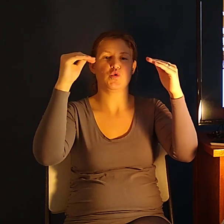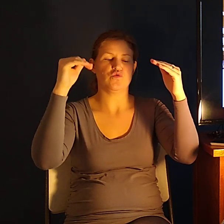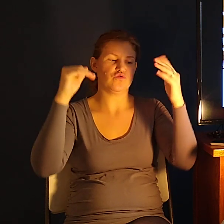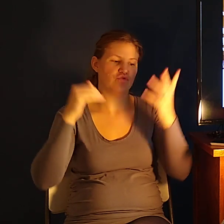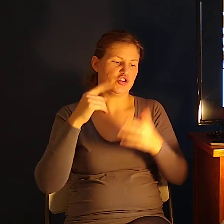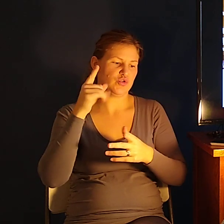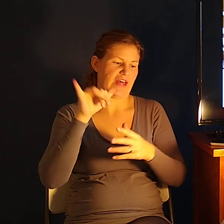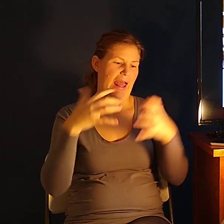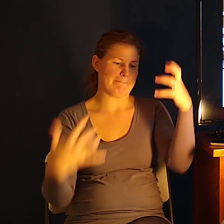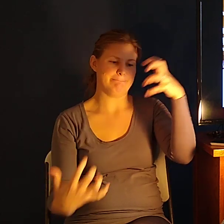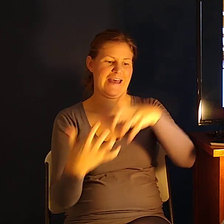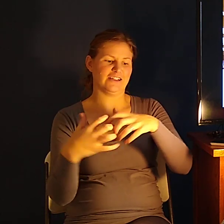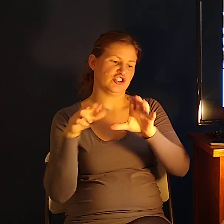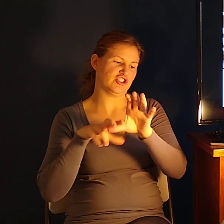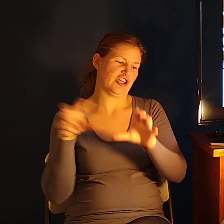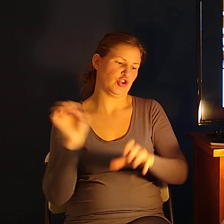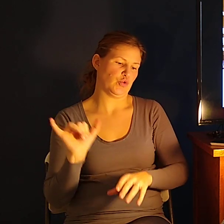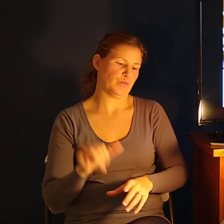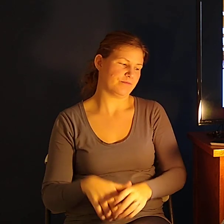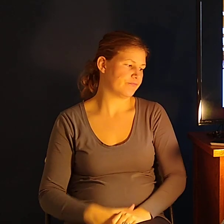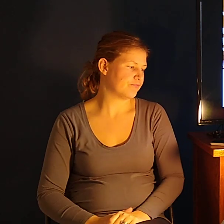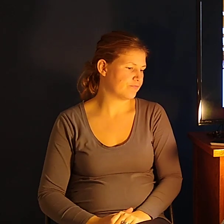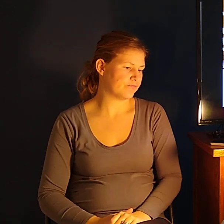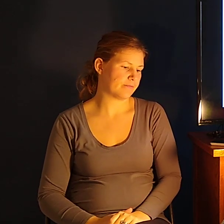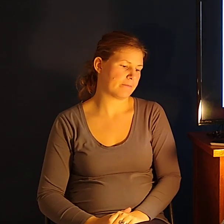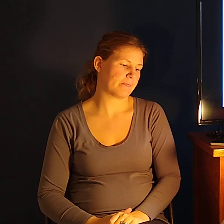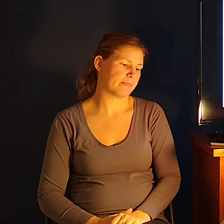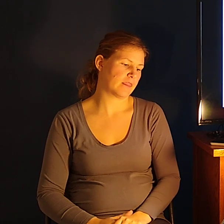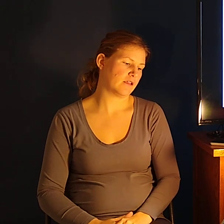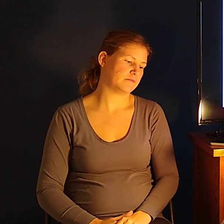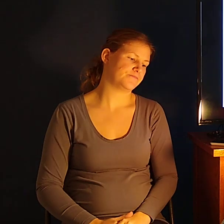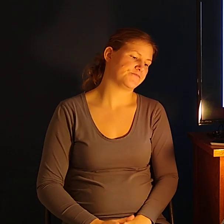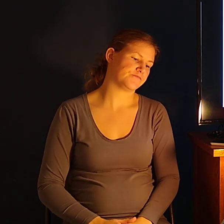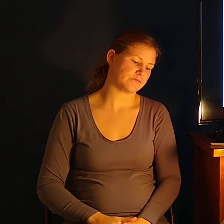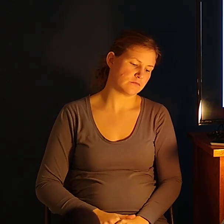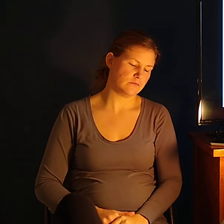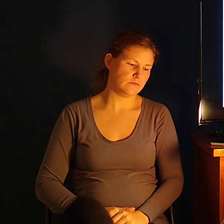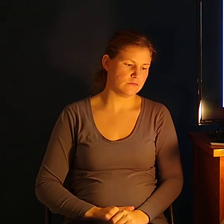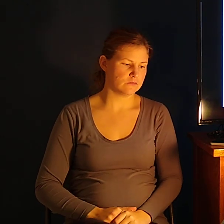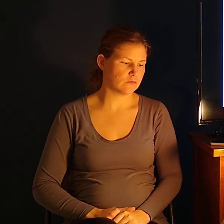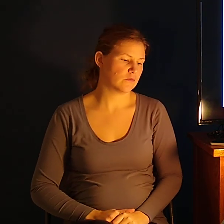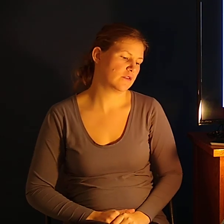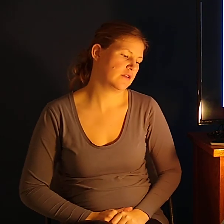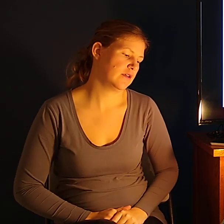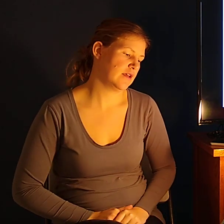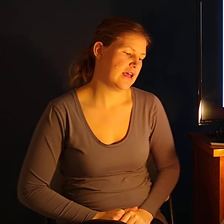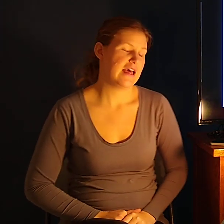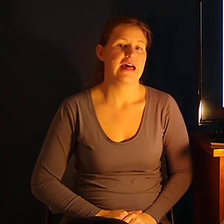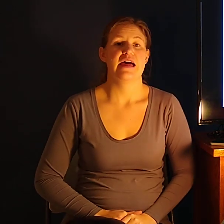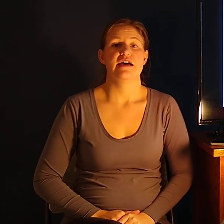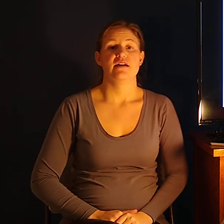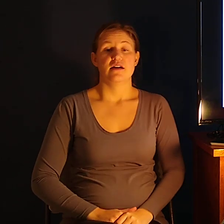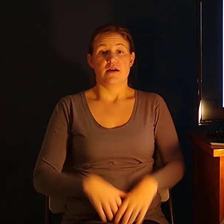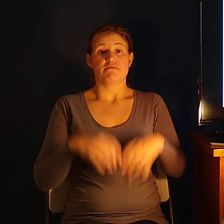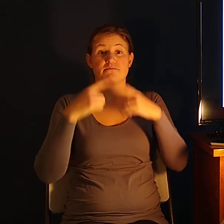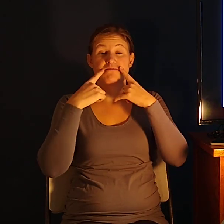And then finally, right into